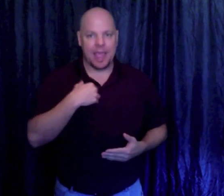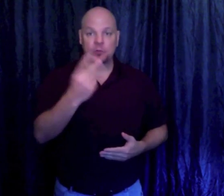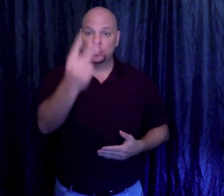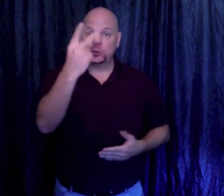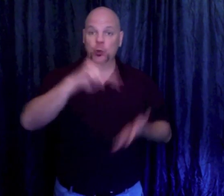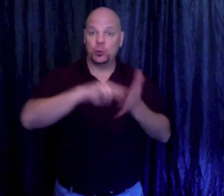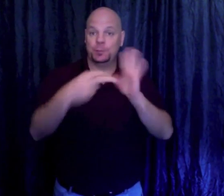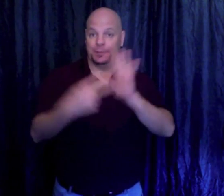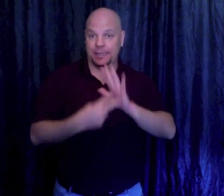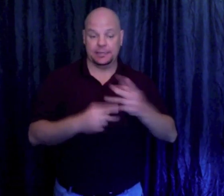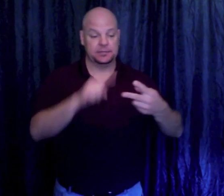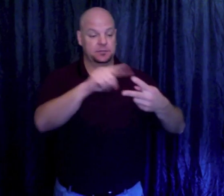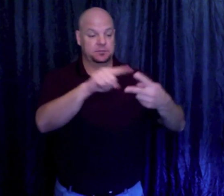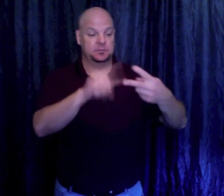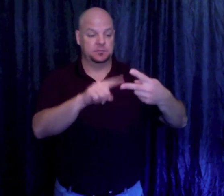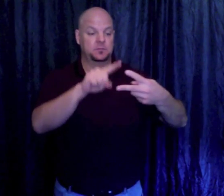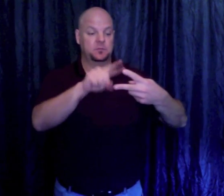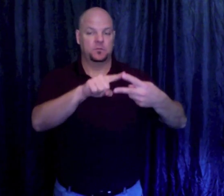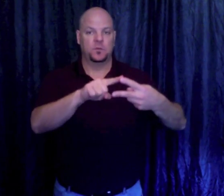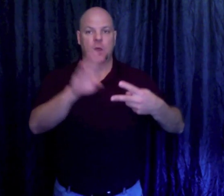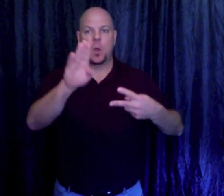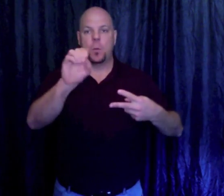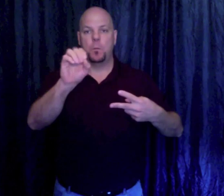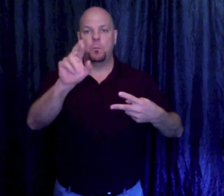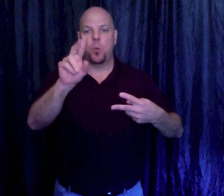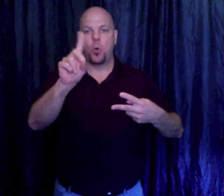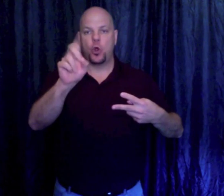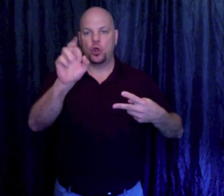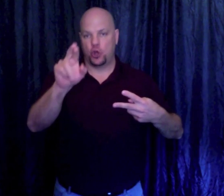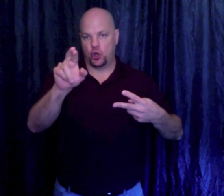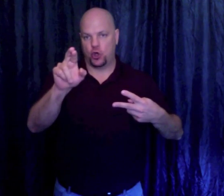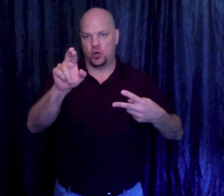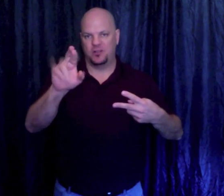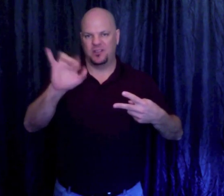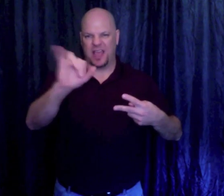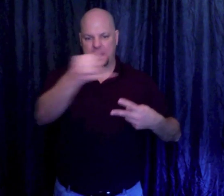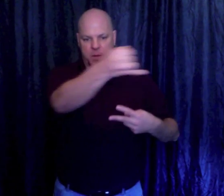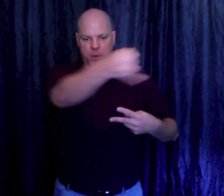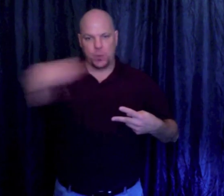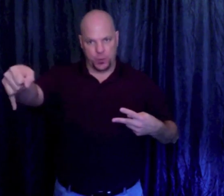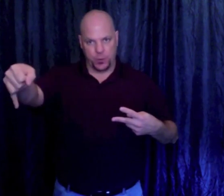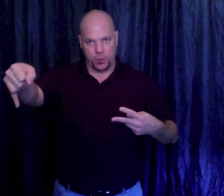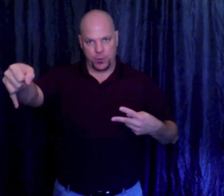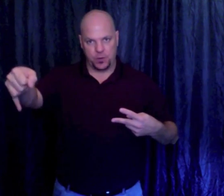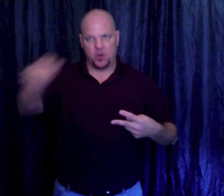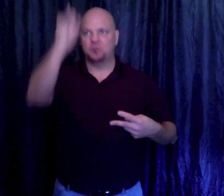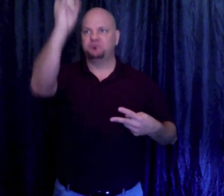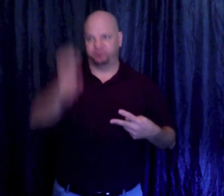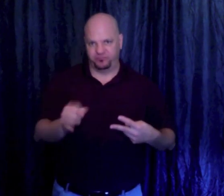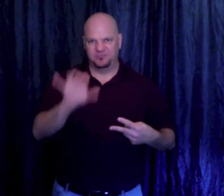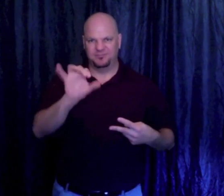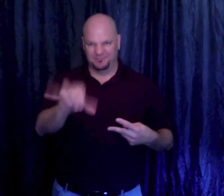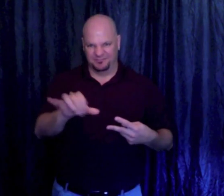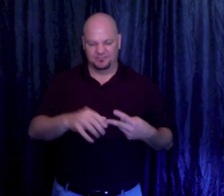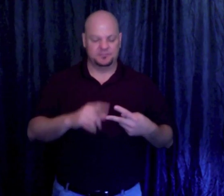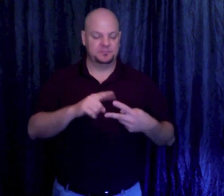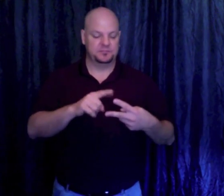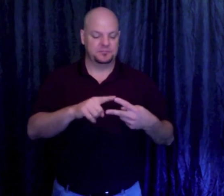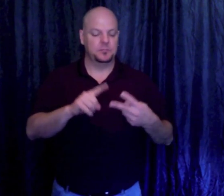of a boundary. One is border. It's kind of like drawing the line in the sign, like drawing a line in sand. And it's the official